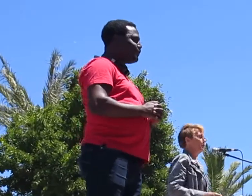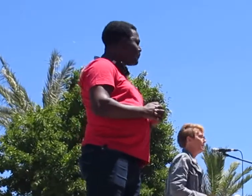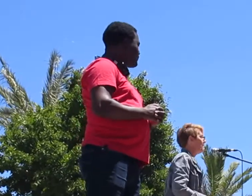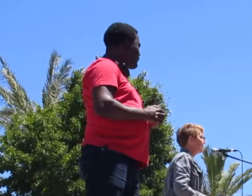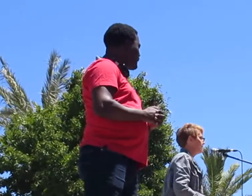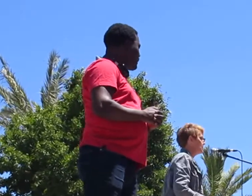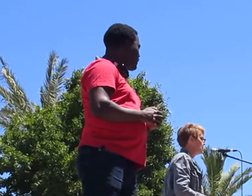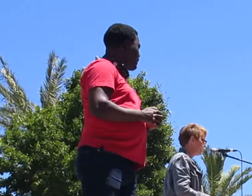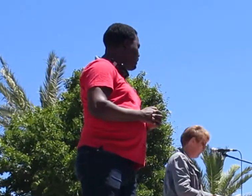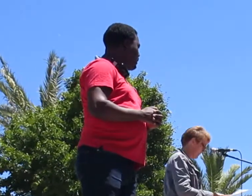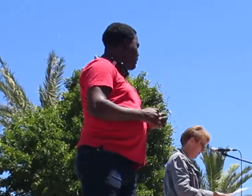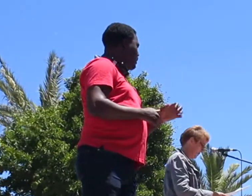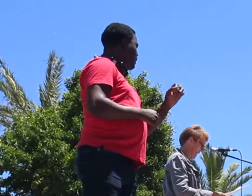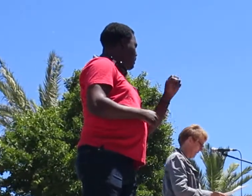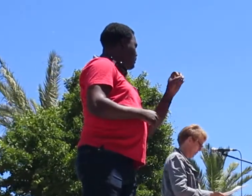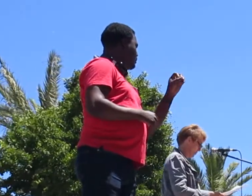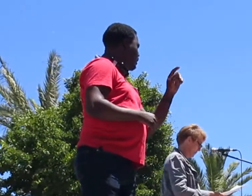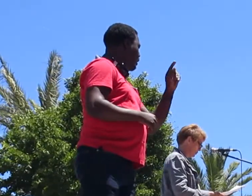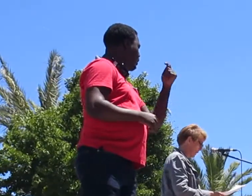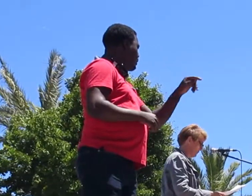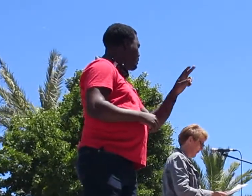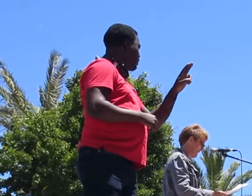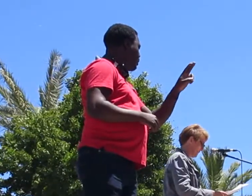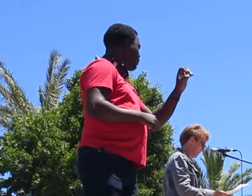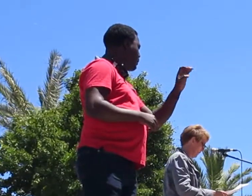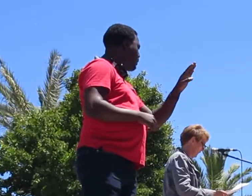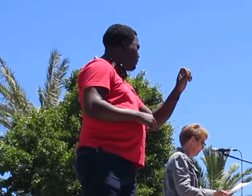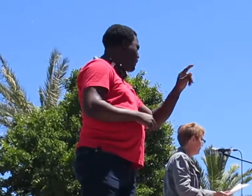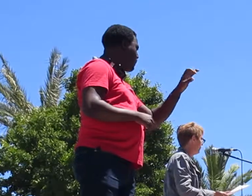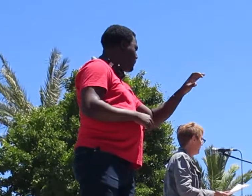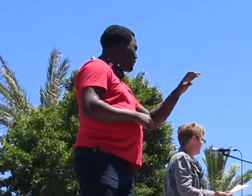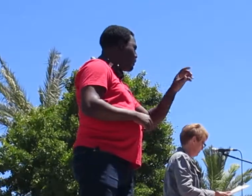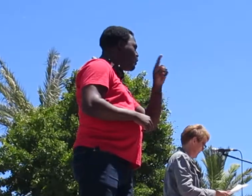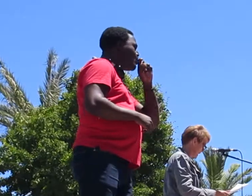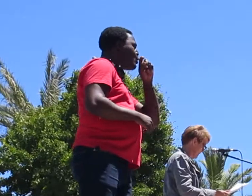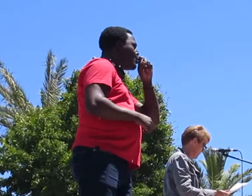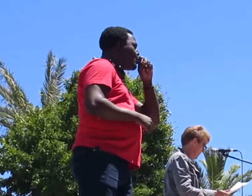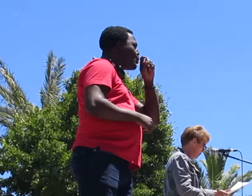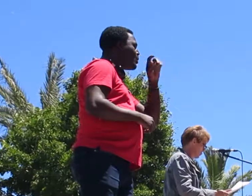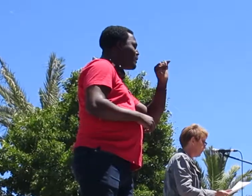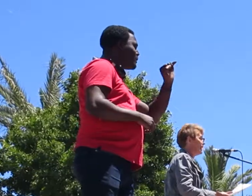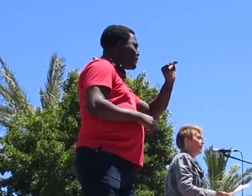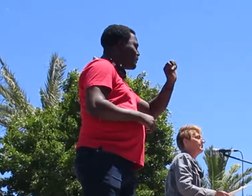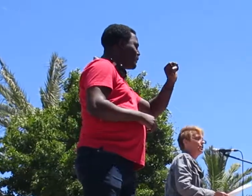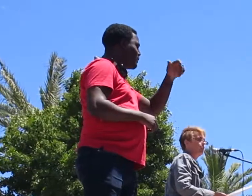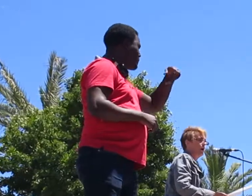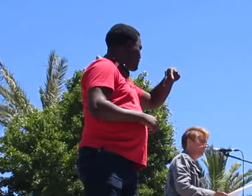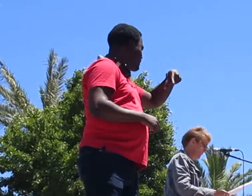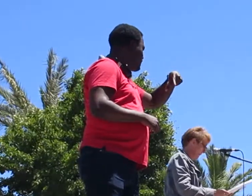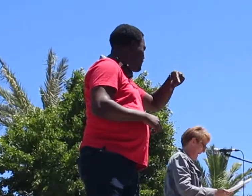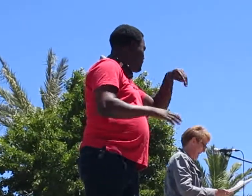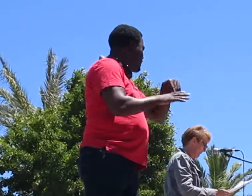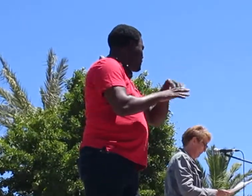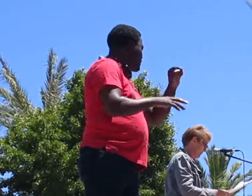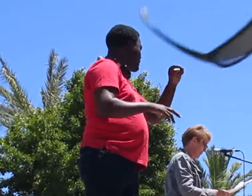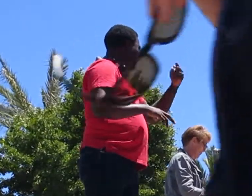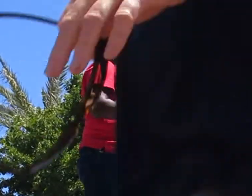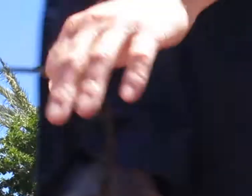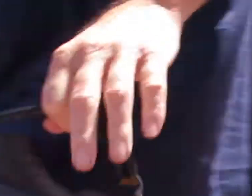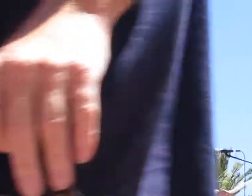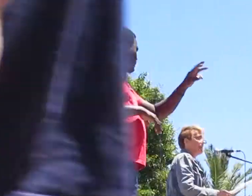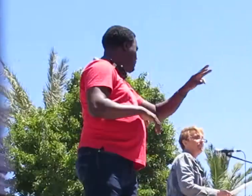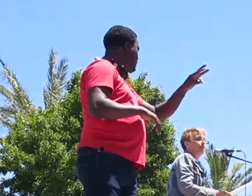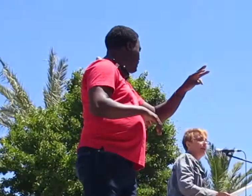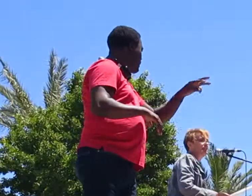So the Republicans who slip into the shadows and trying to pass a health care bill without debate who try and obstruct at every